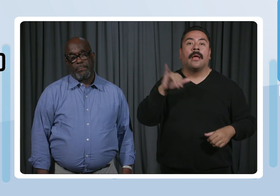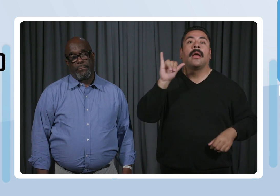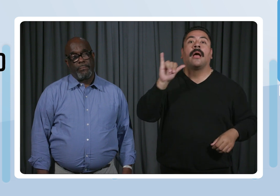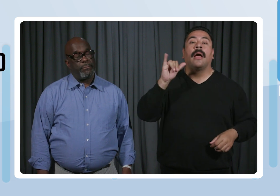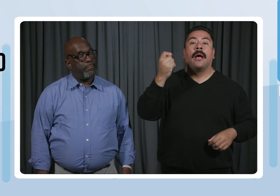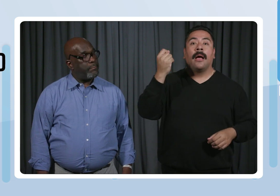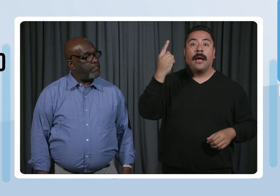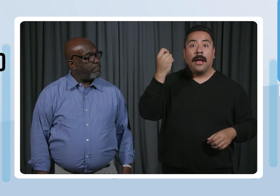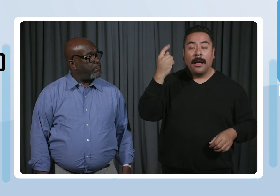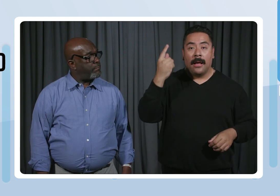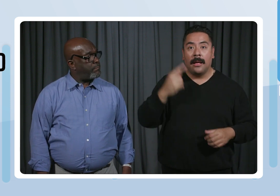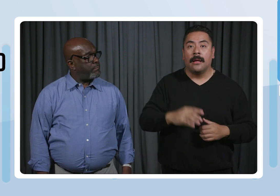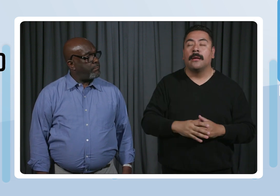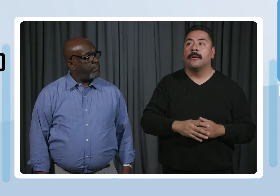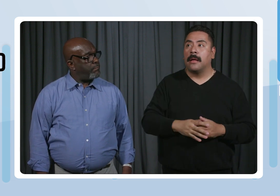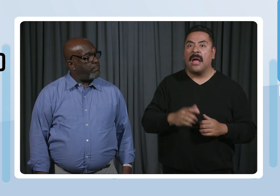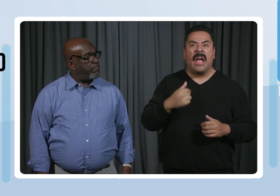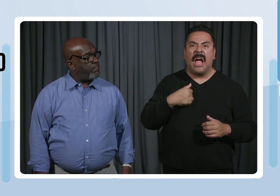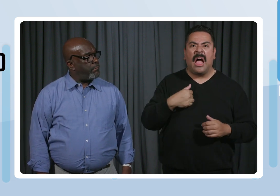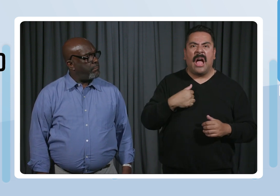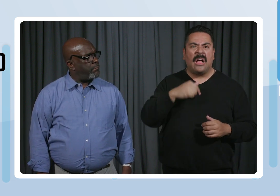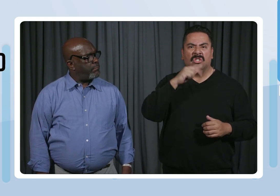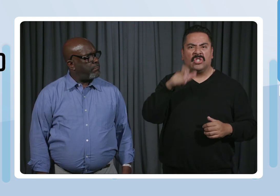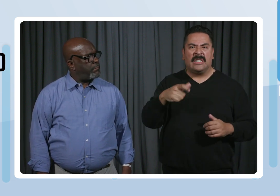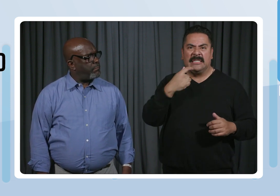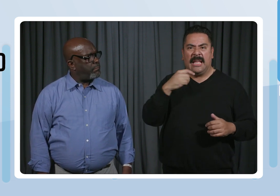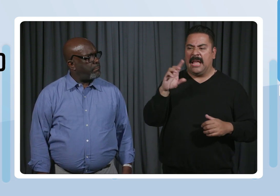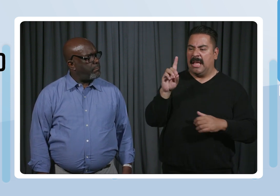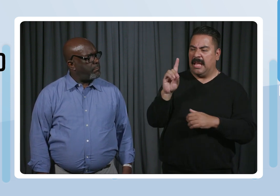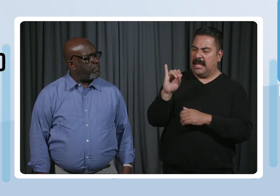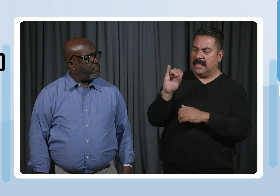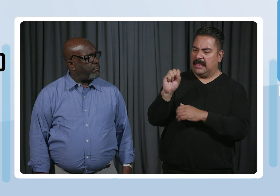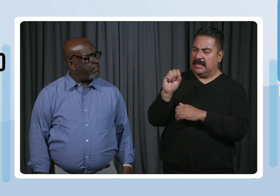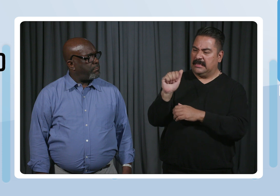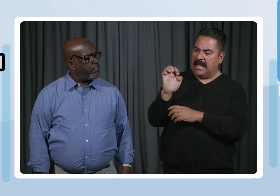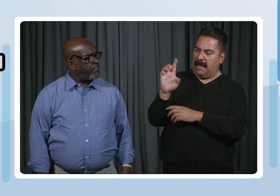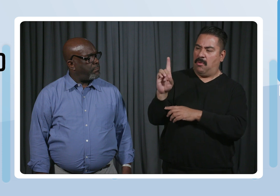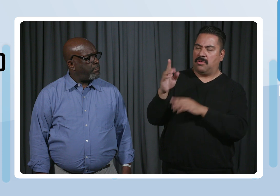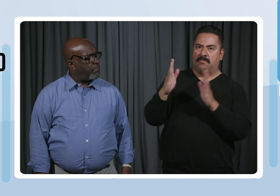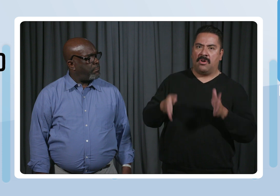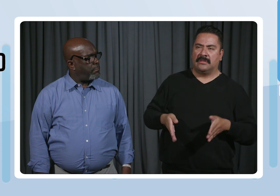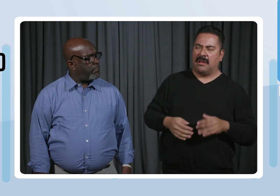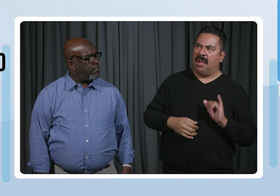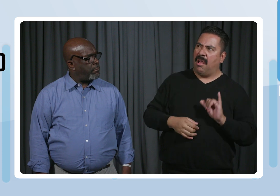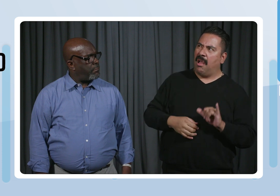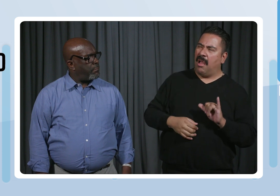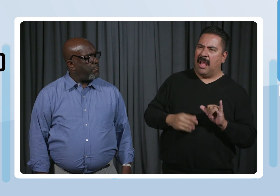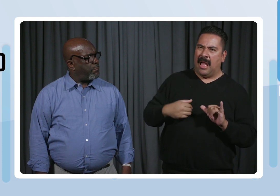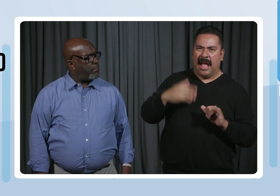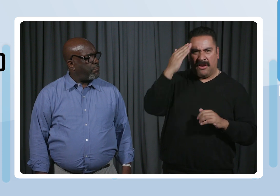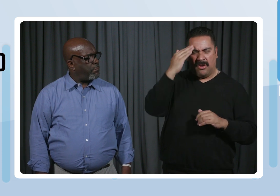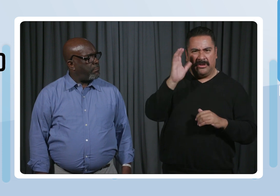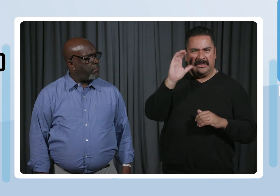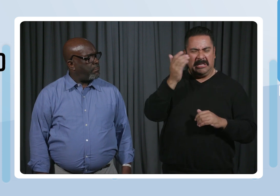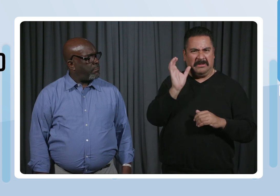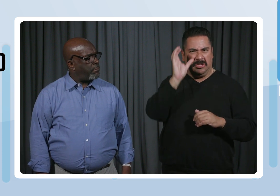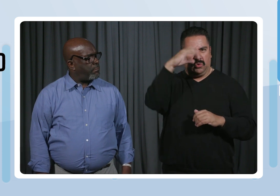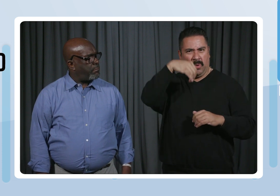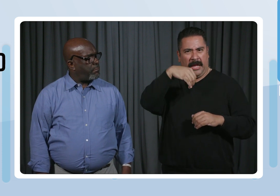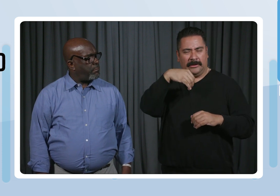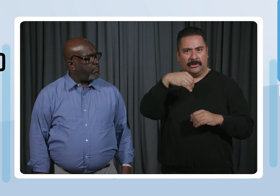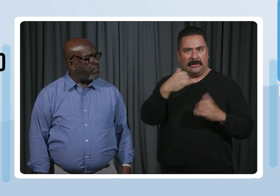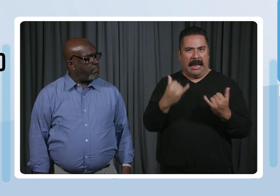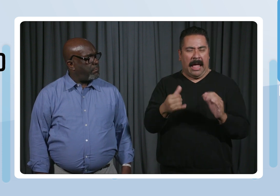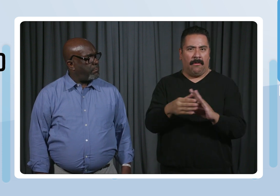idea that I shouldn't just call myself a disabled person. And I know that seems strange to say, especially in a